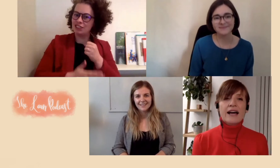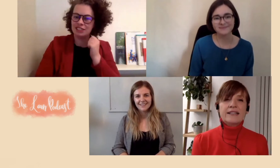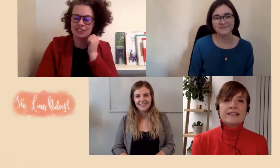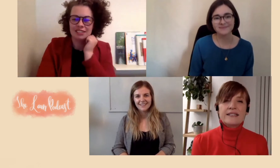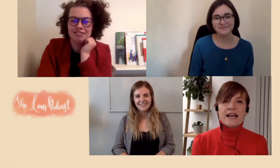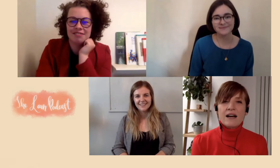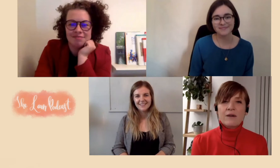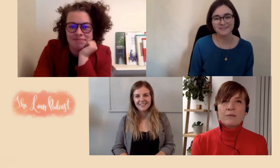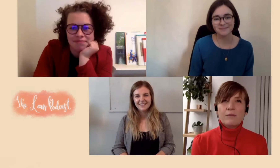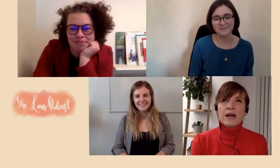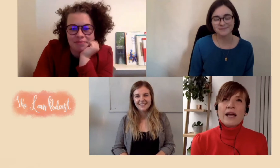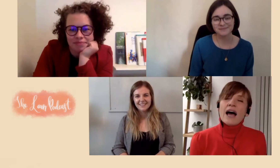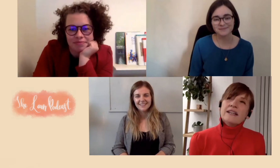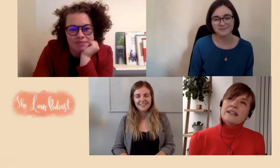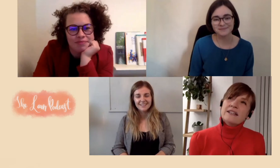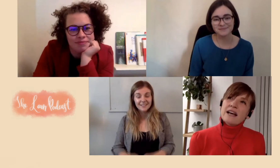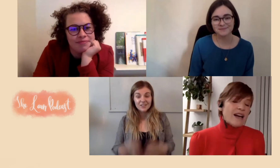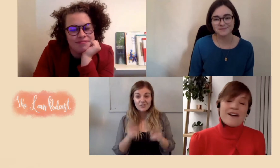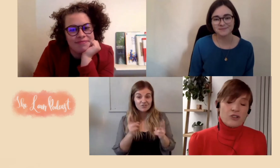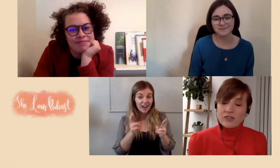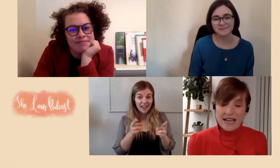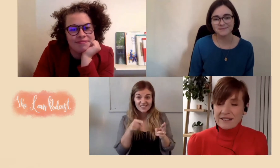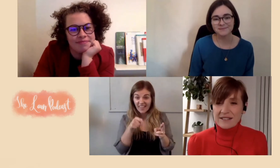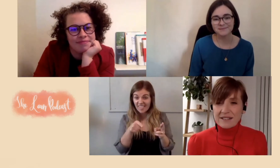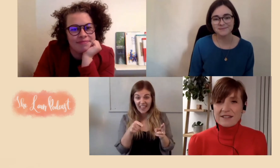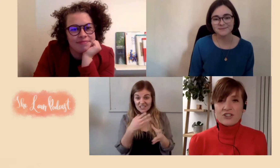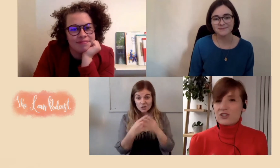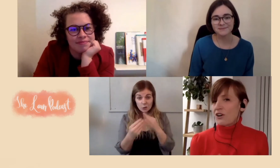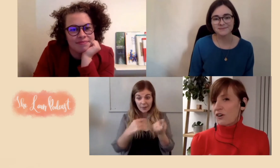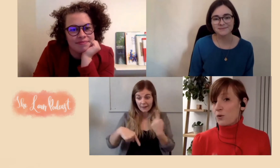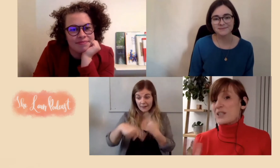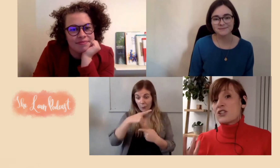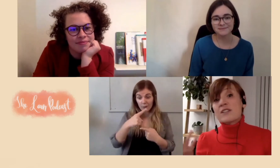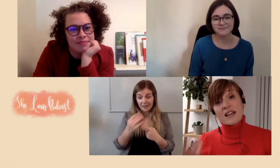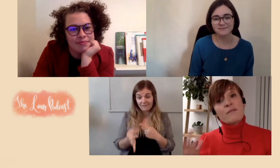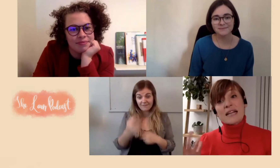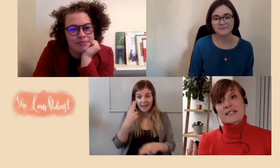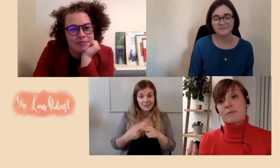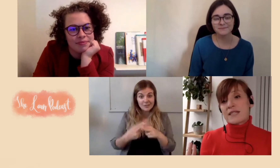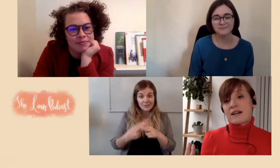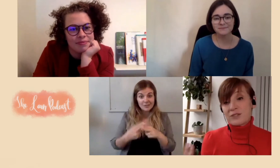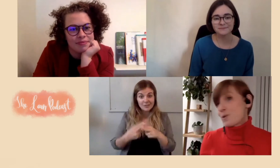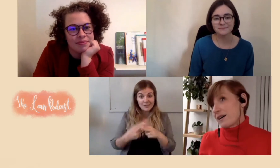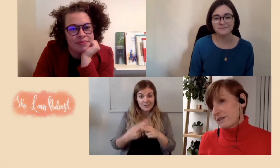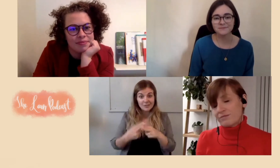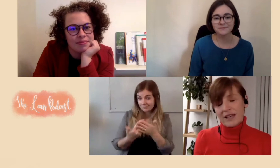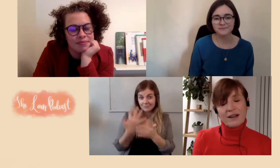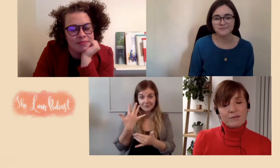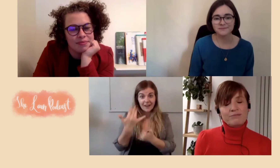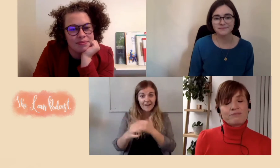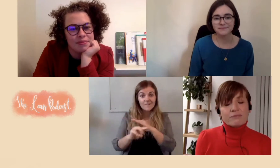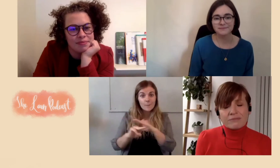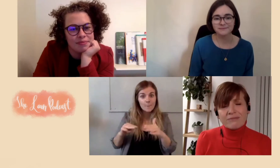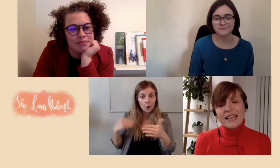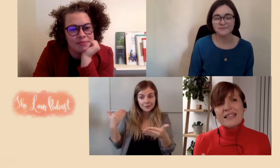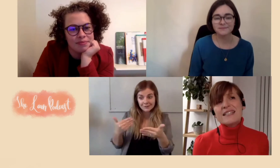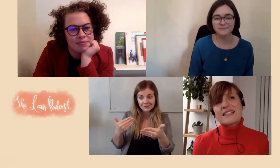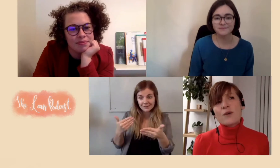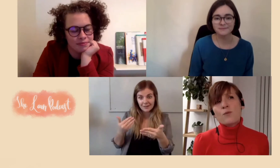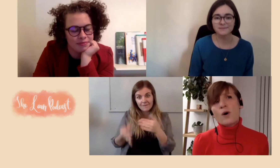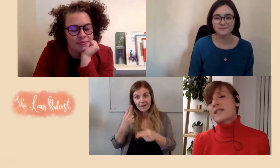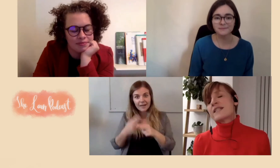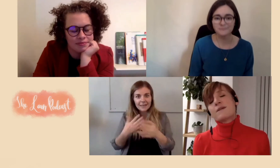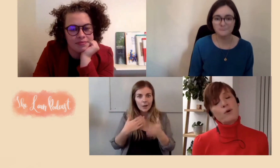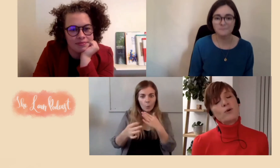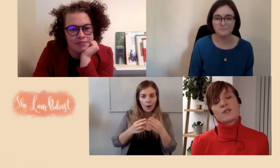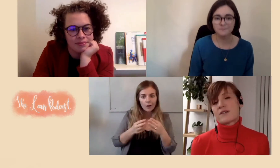that's something that we find as we go along, or we have found as we've gone along over the last 5 months, is what works for us